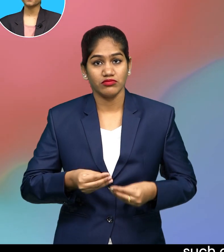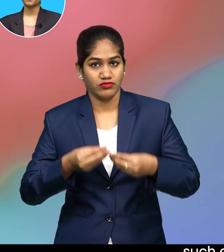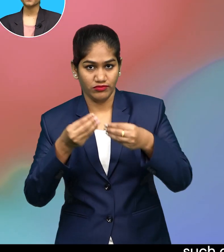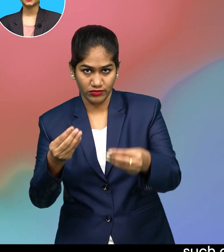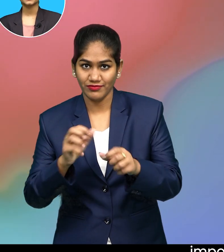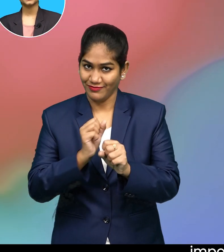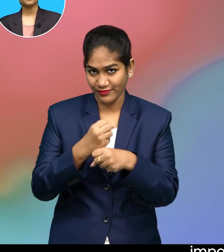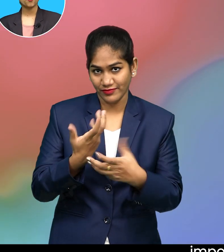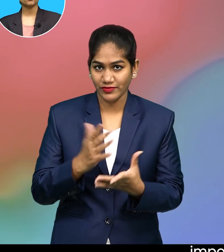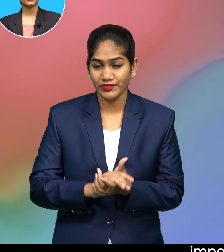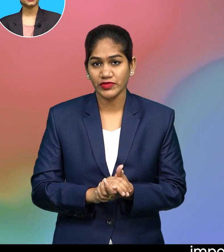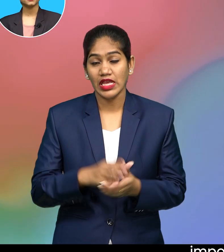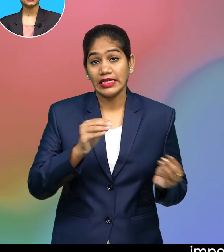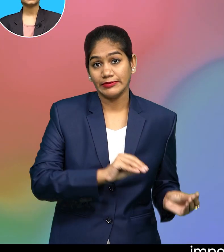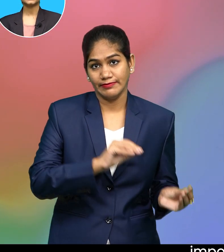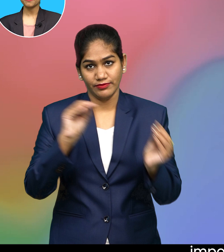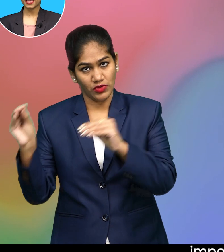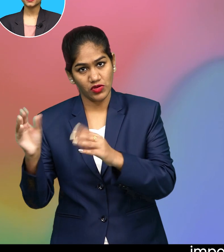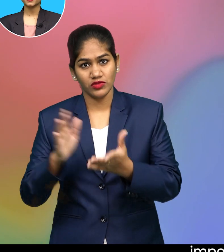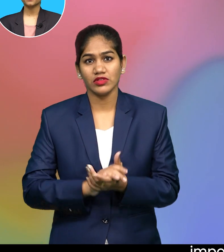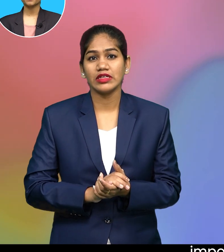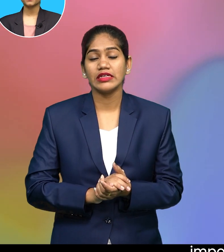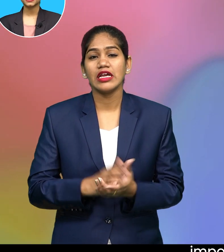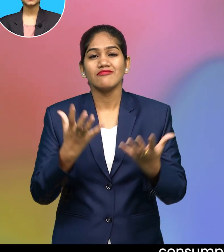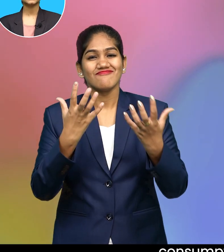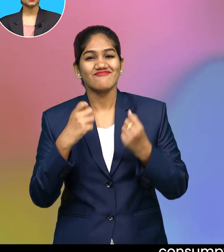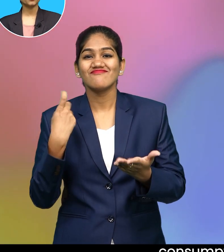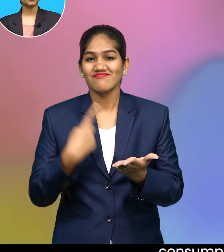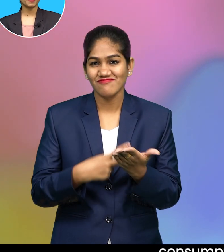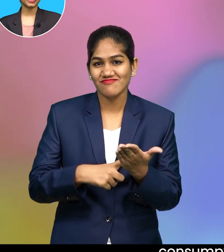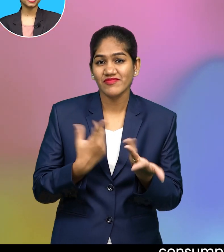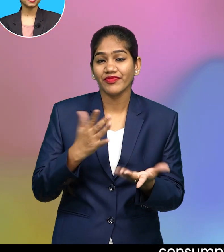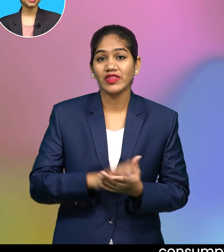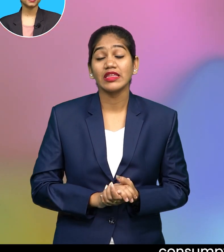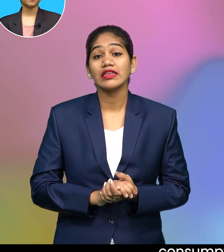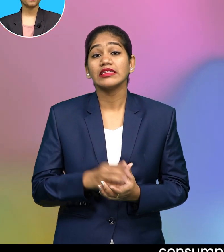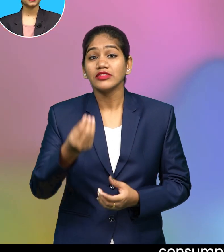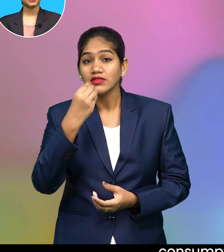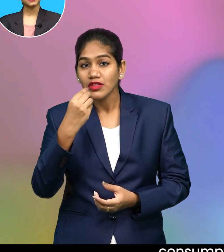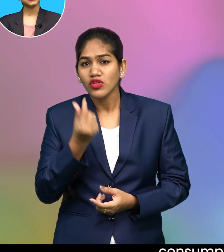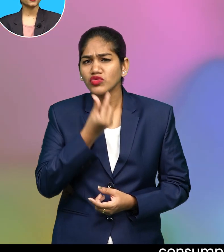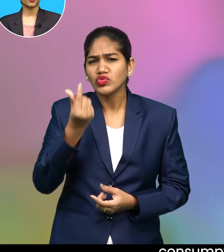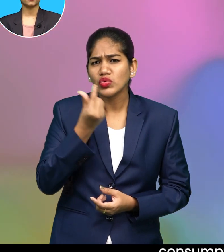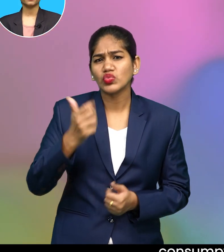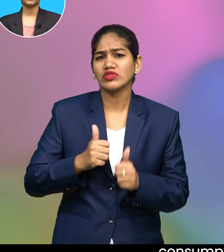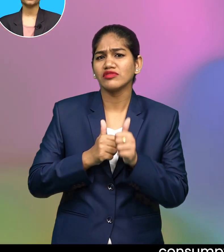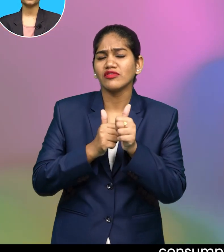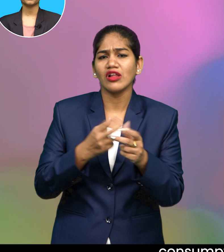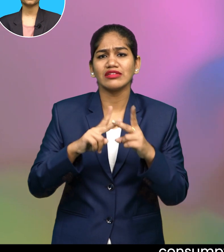production, imports, demand, consumption patterns,